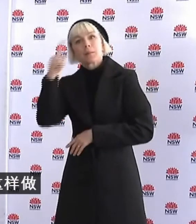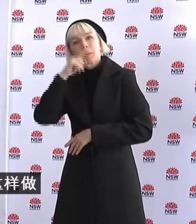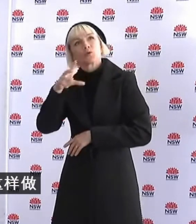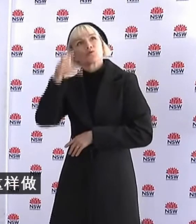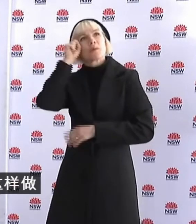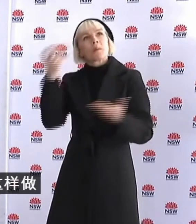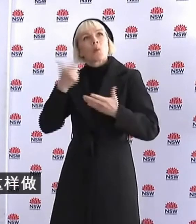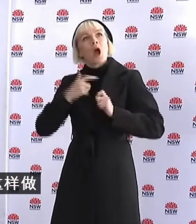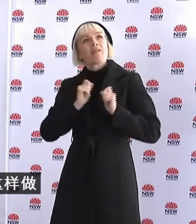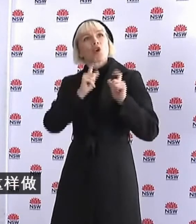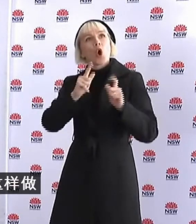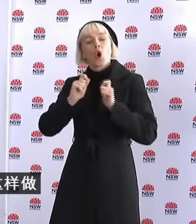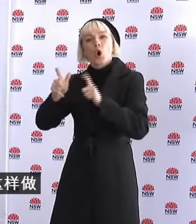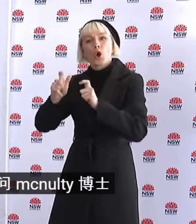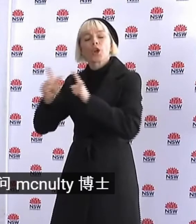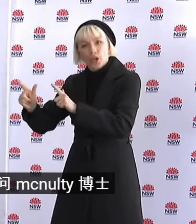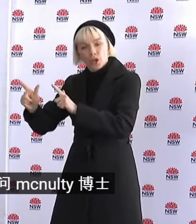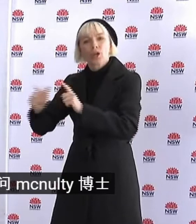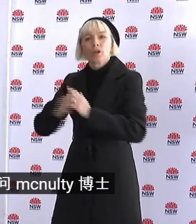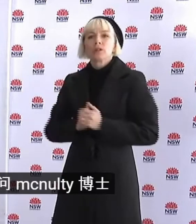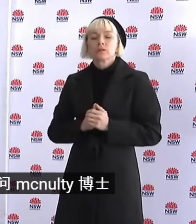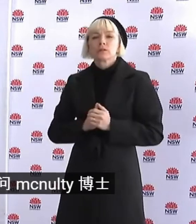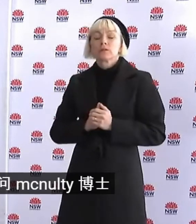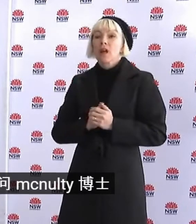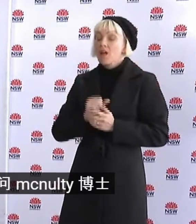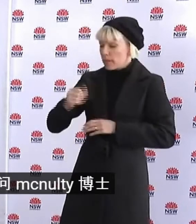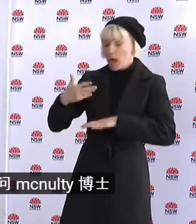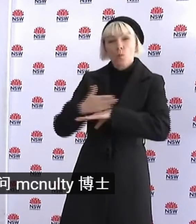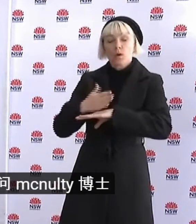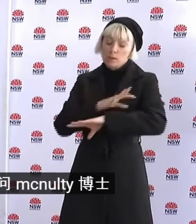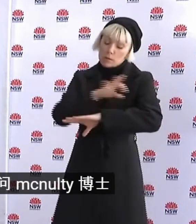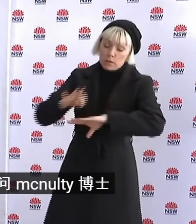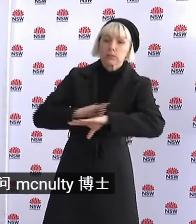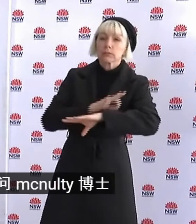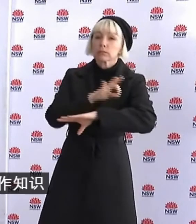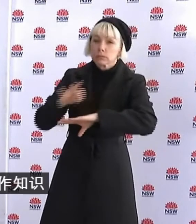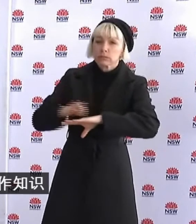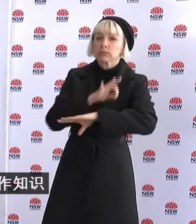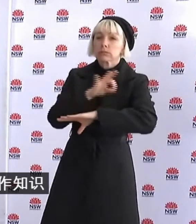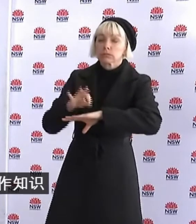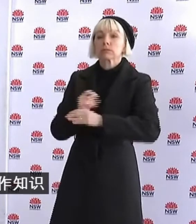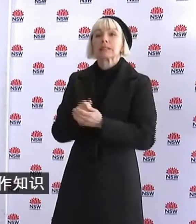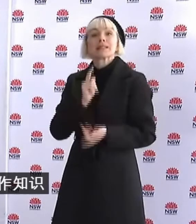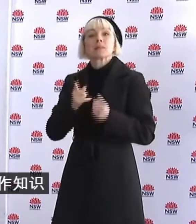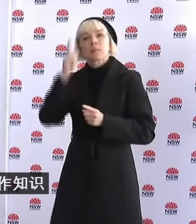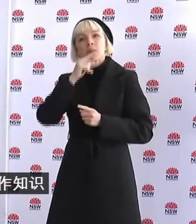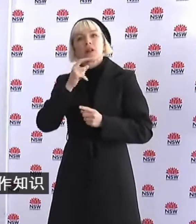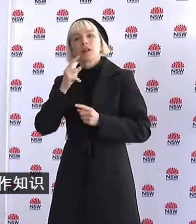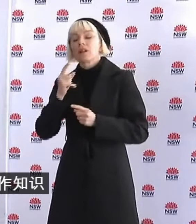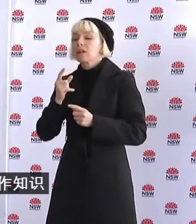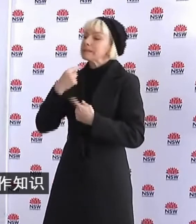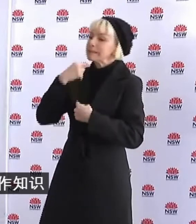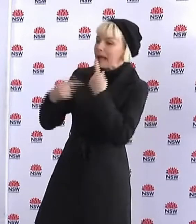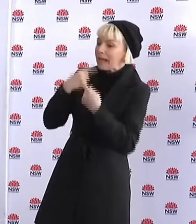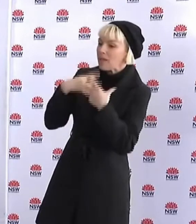deeply grateful that people generally are doing that, sometimes after hours of conversations. But I will ask Dr McAnulty to explain, given he has an intricate